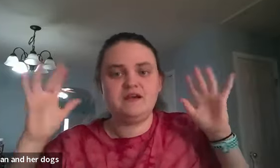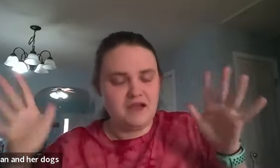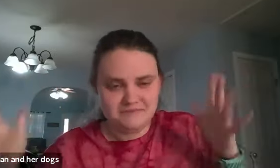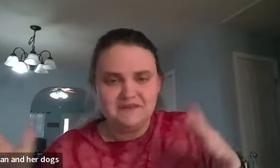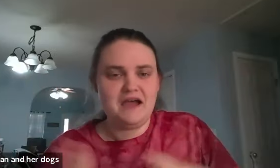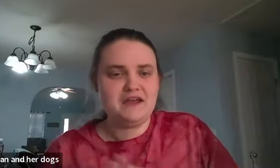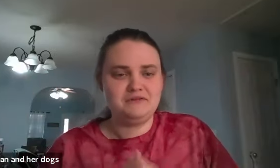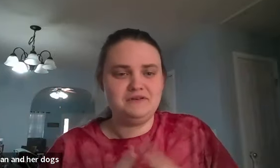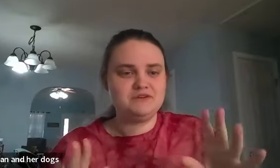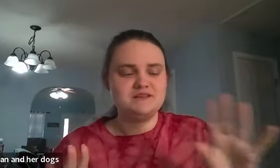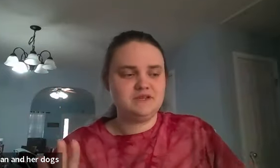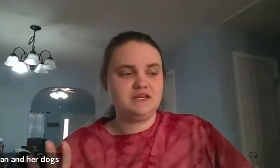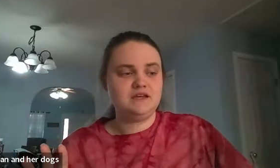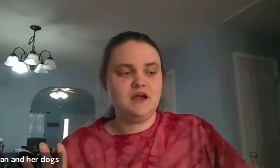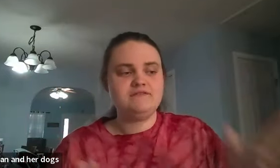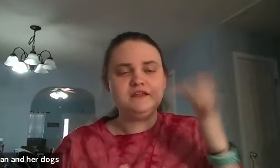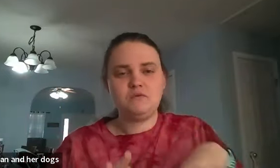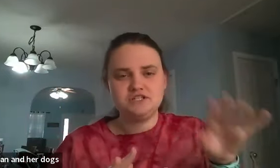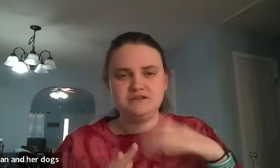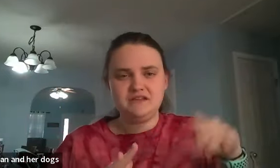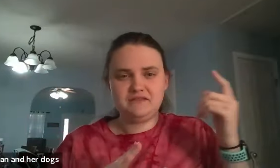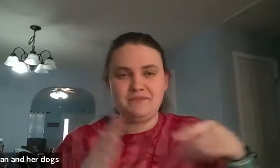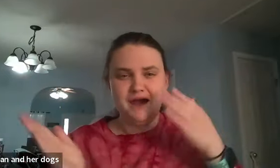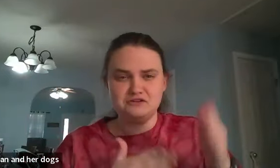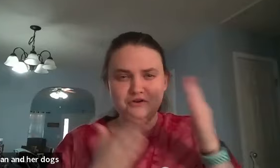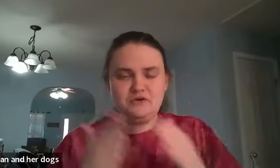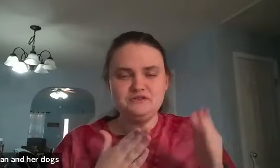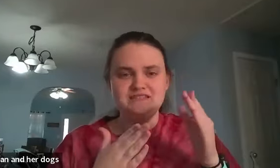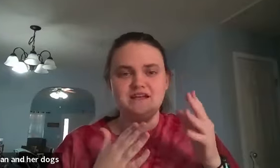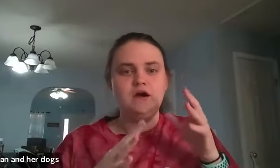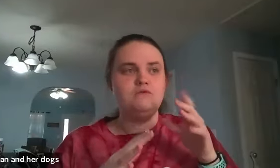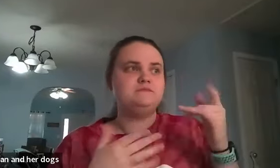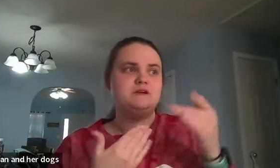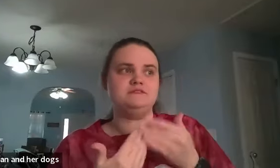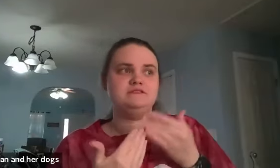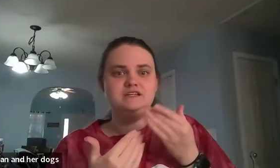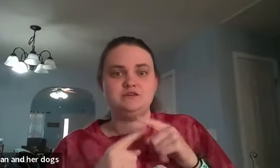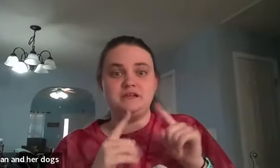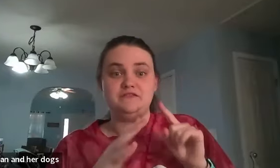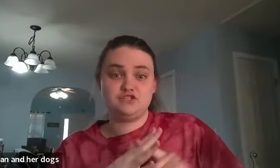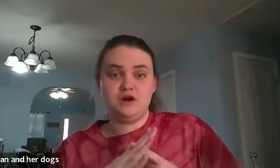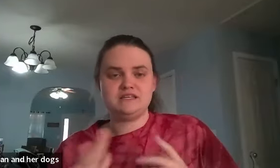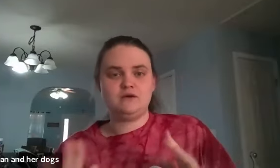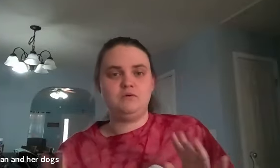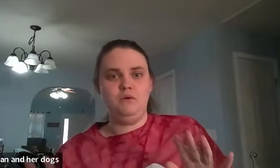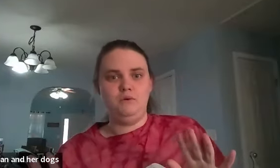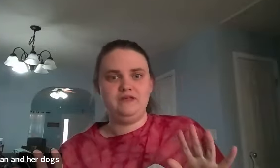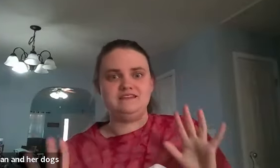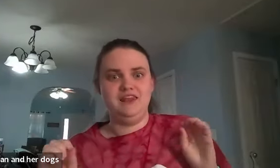Okay. I know numbers can be, I feel like once you get like the pattern almost, it's like, oh, this becomes a little bit easier. But in the start, it's like, oh, that's a